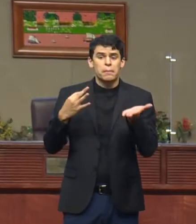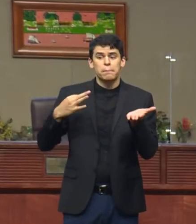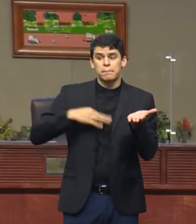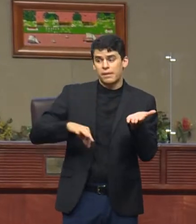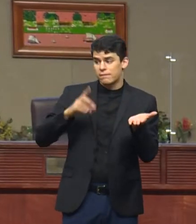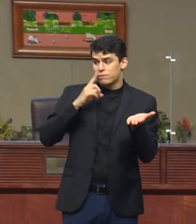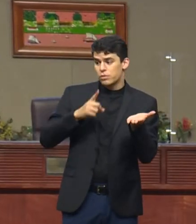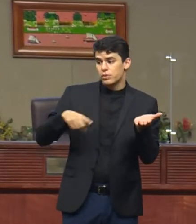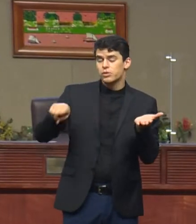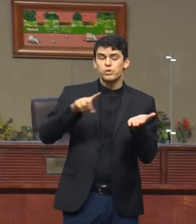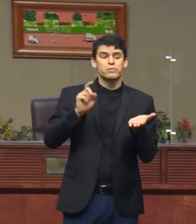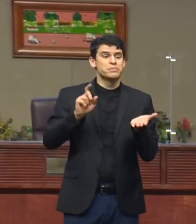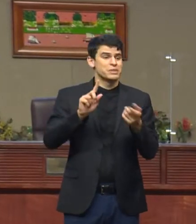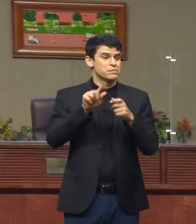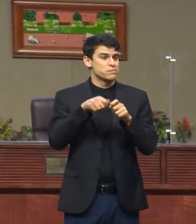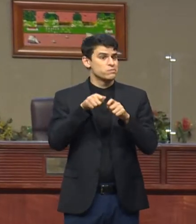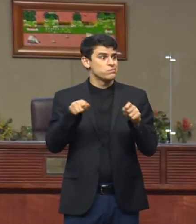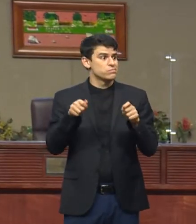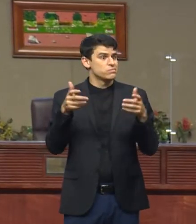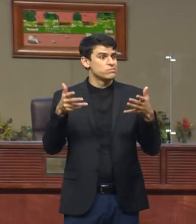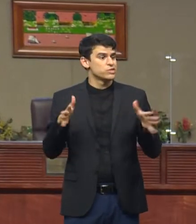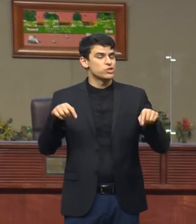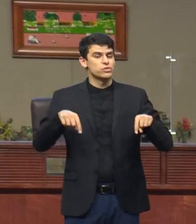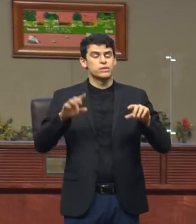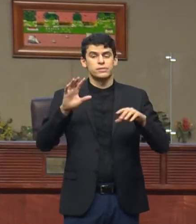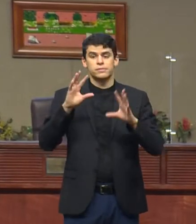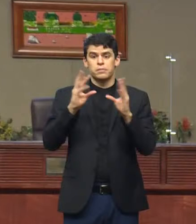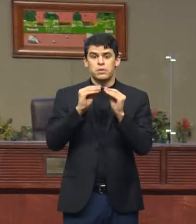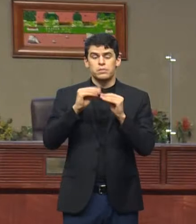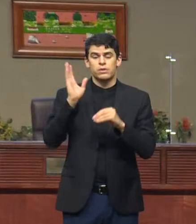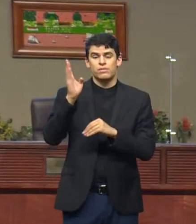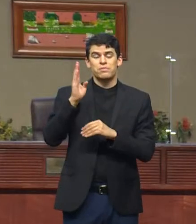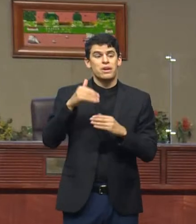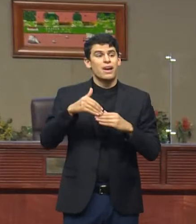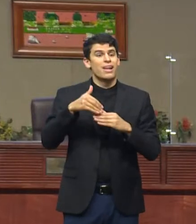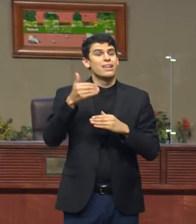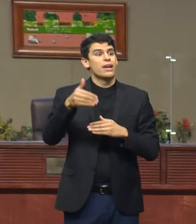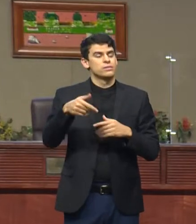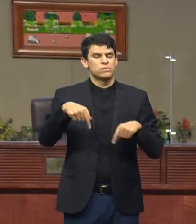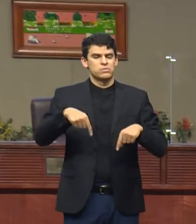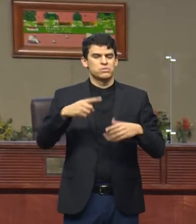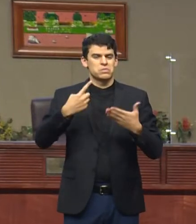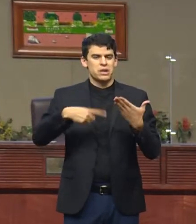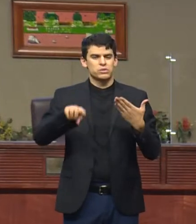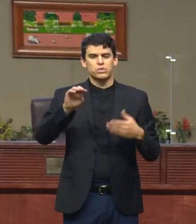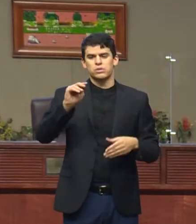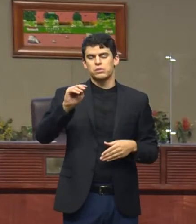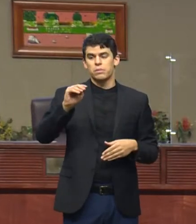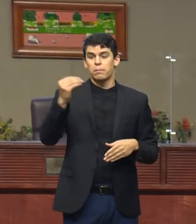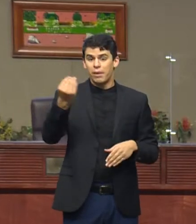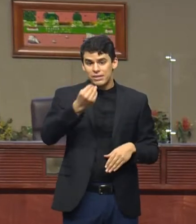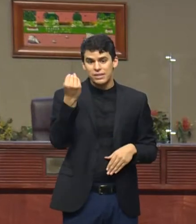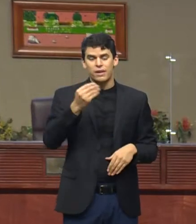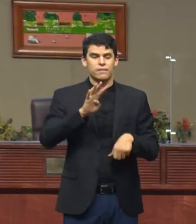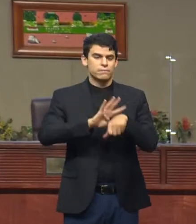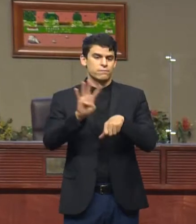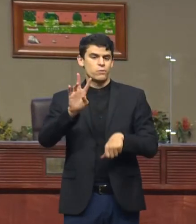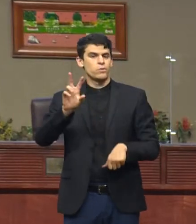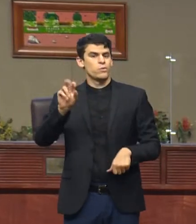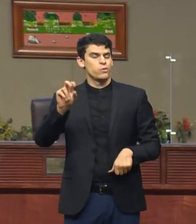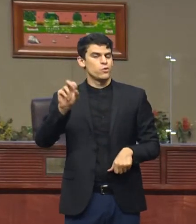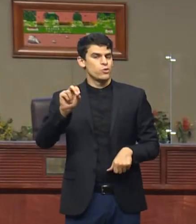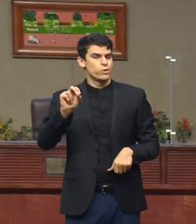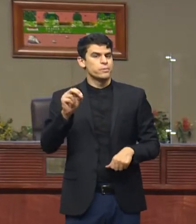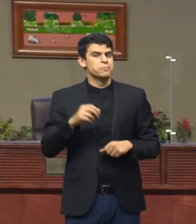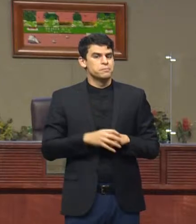This concludes the press briefing. Our next briefing is scheduled for Monday at 4:30.